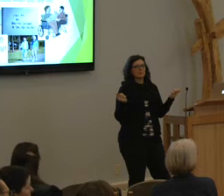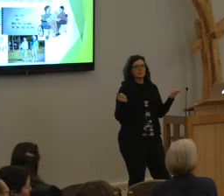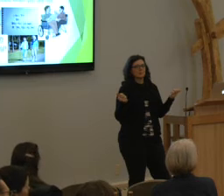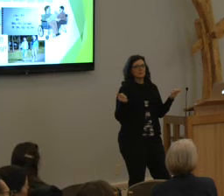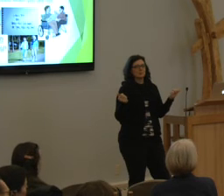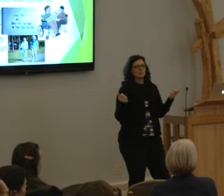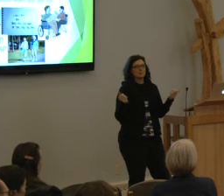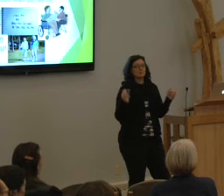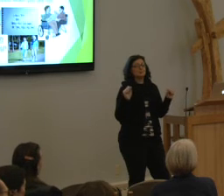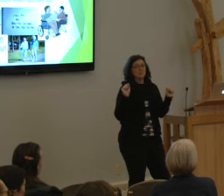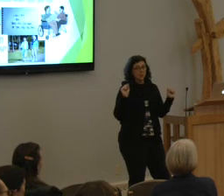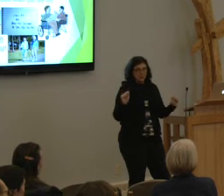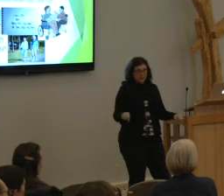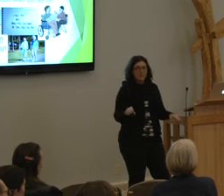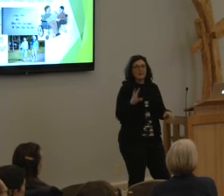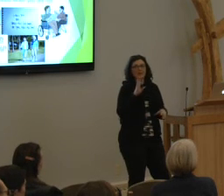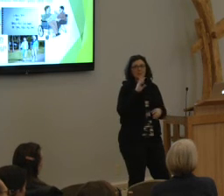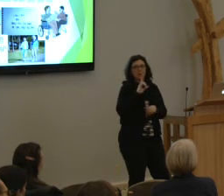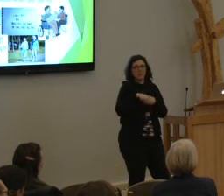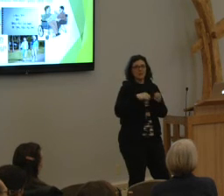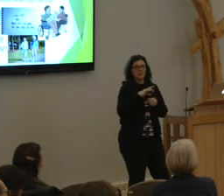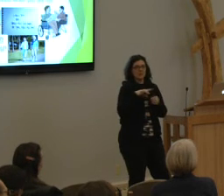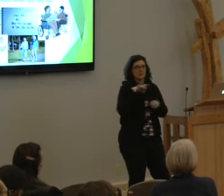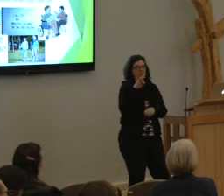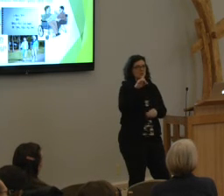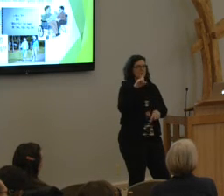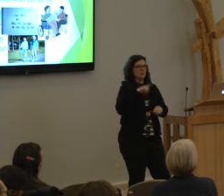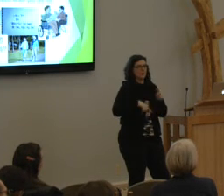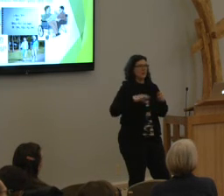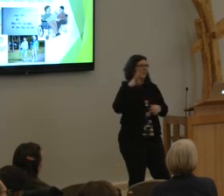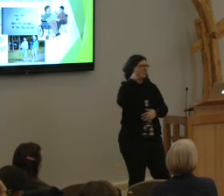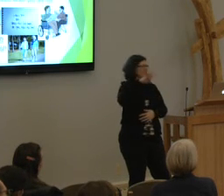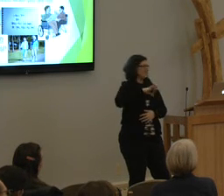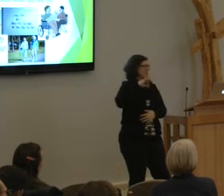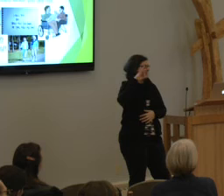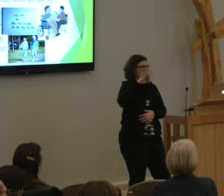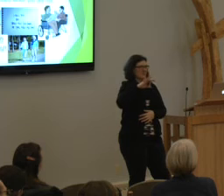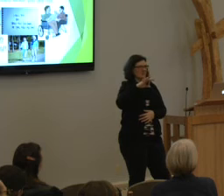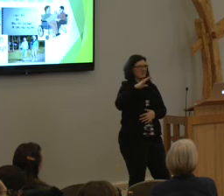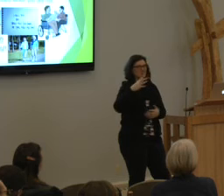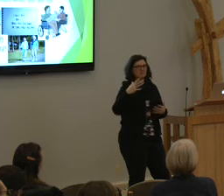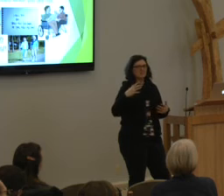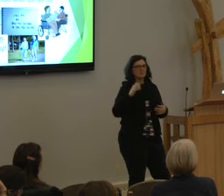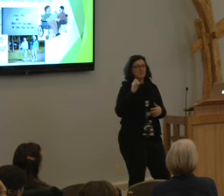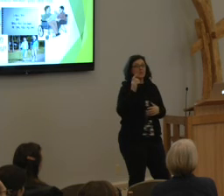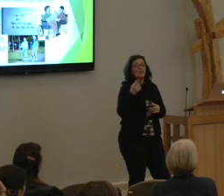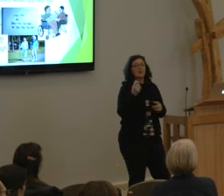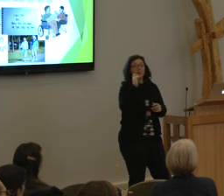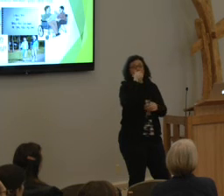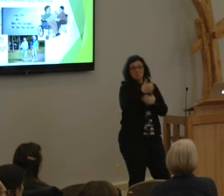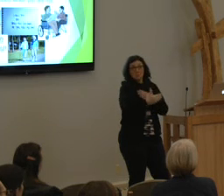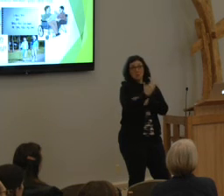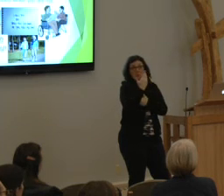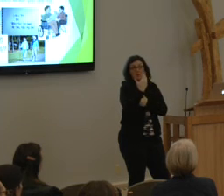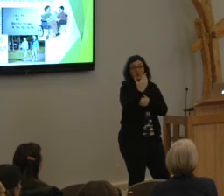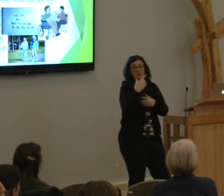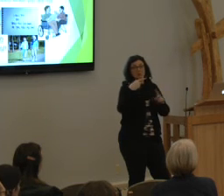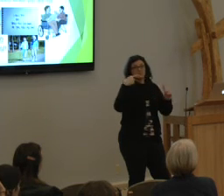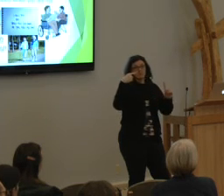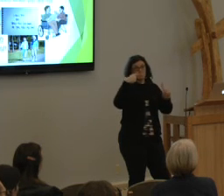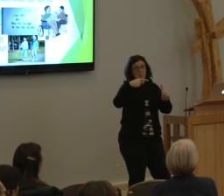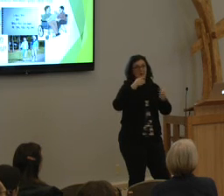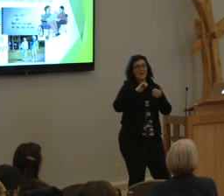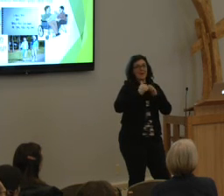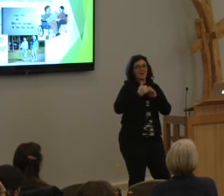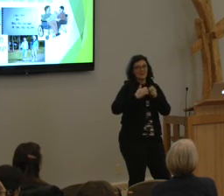because you can talk about spirituality, you just can't proselytize. Okay. And come tomorrow morning. That's the whole purpose. How does